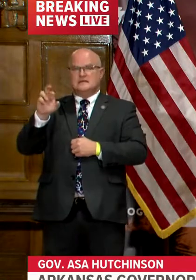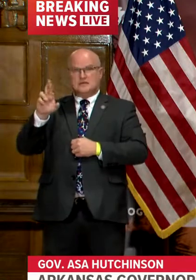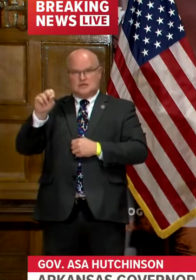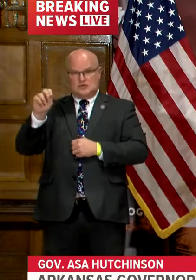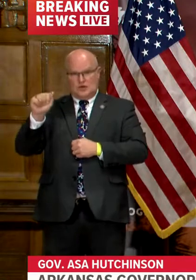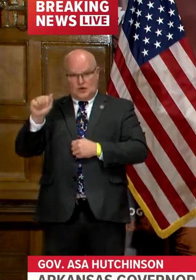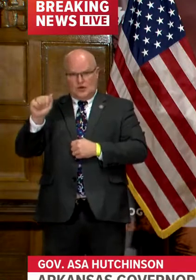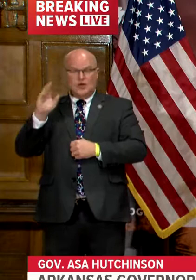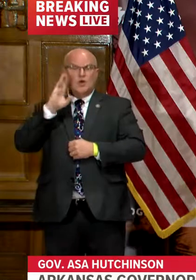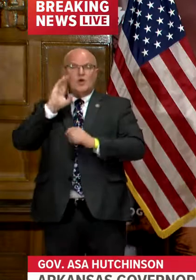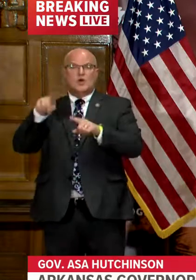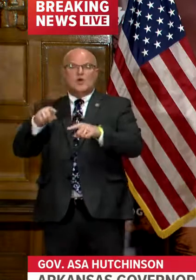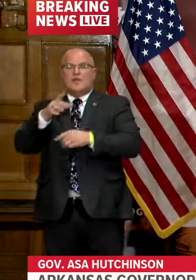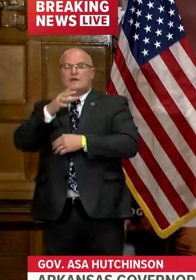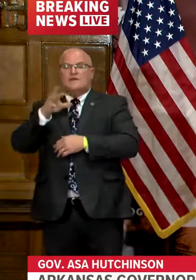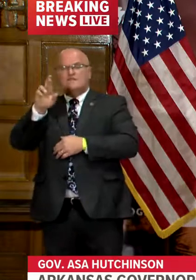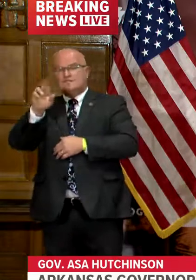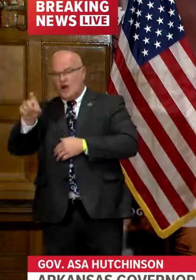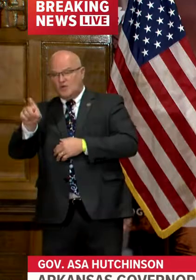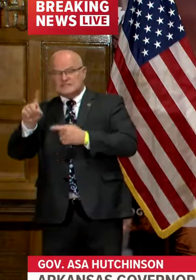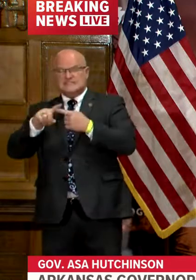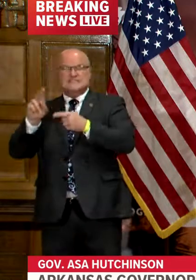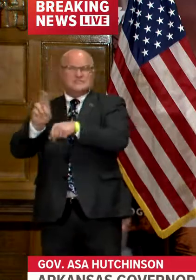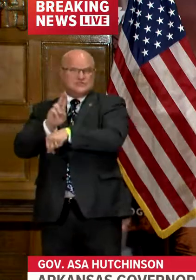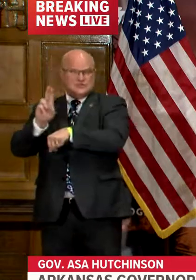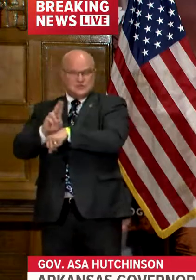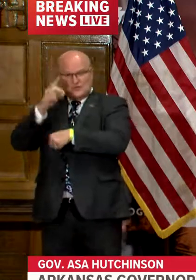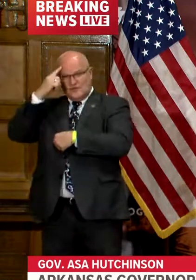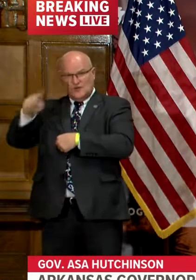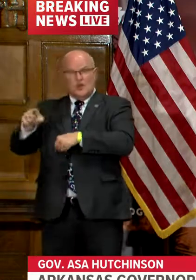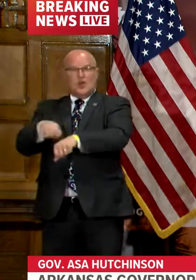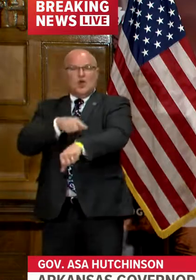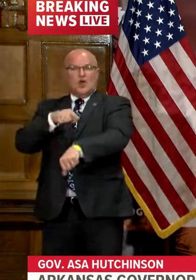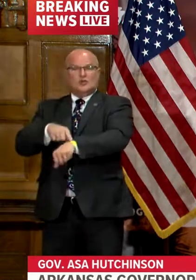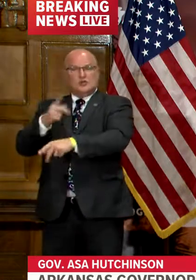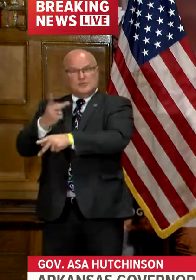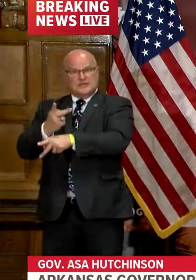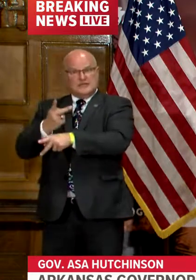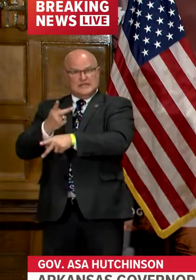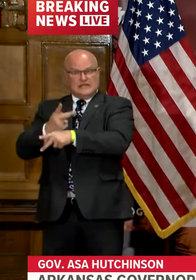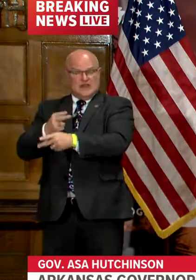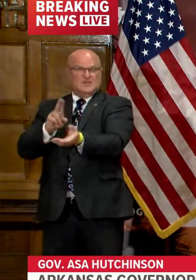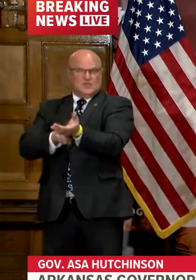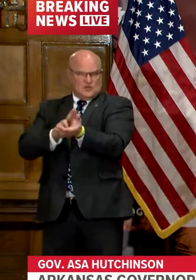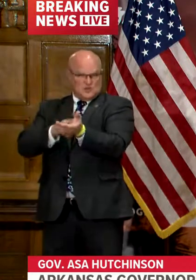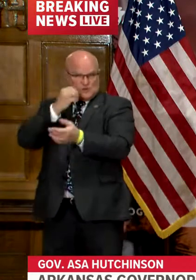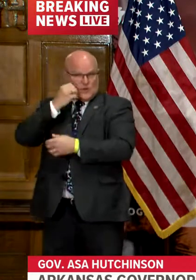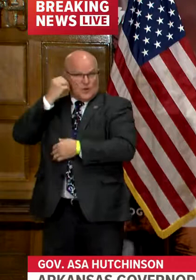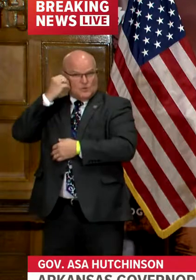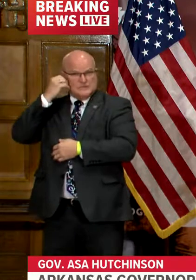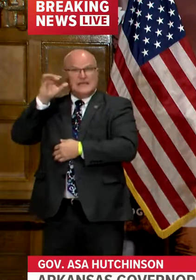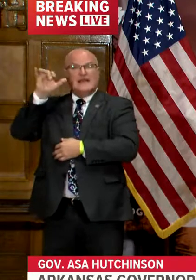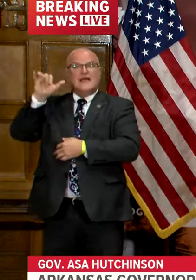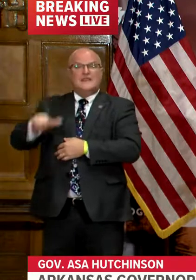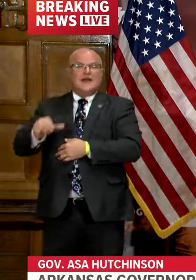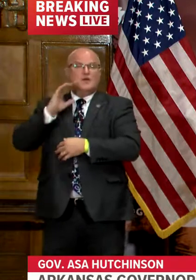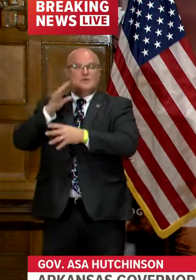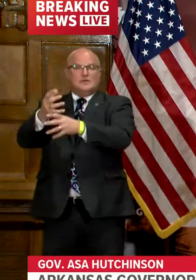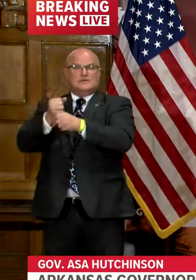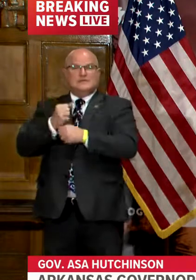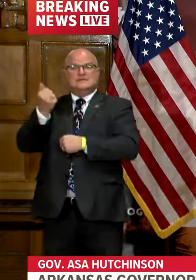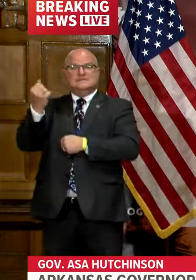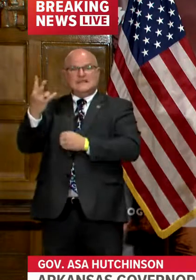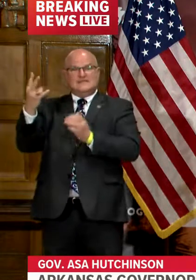vaccine, which will go to our pharmacies to utilize for our long-term care residents, That is, will be receiving